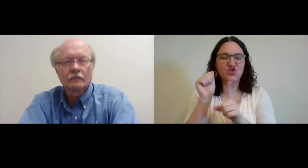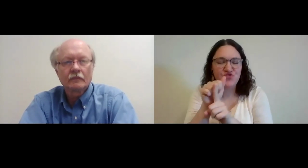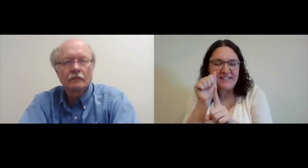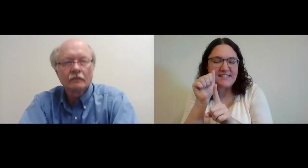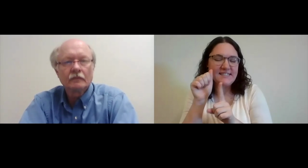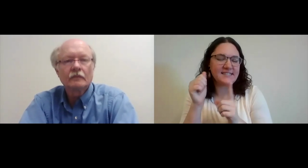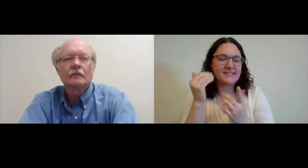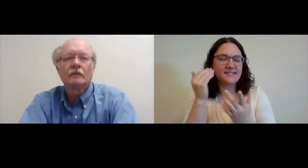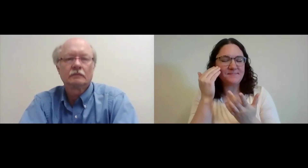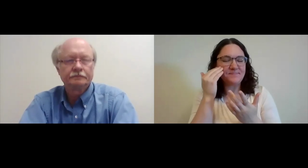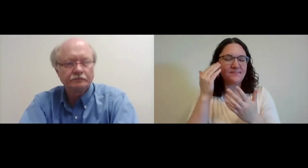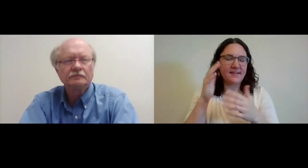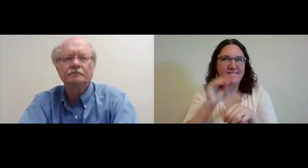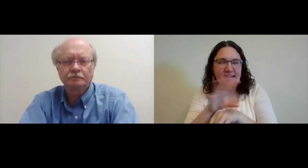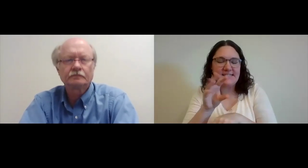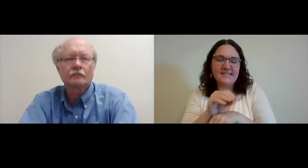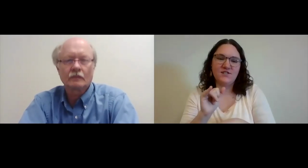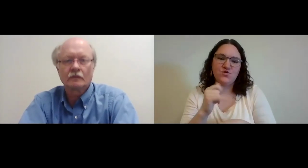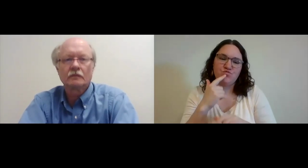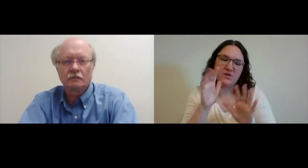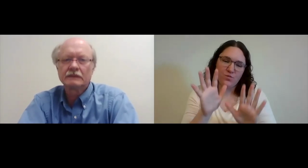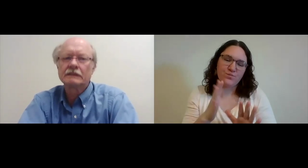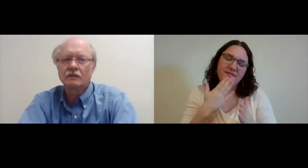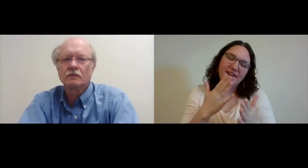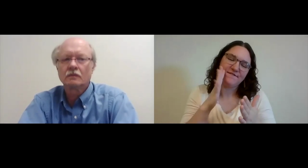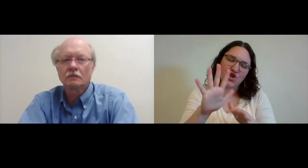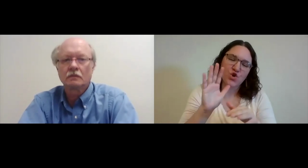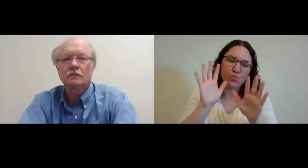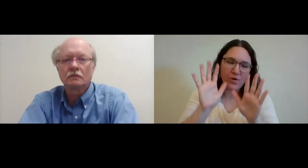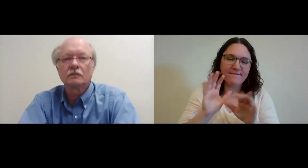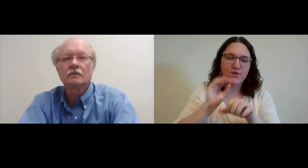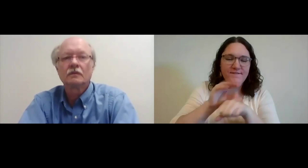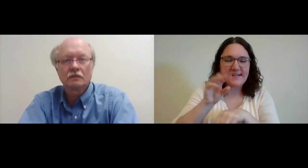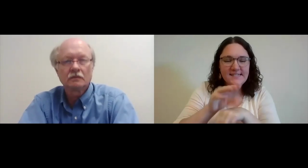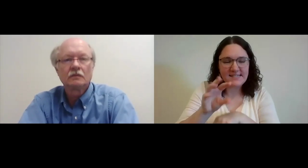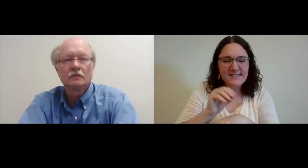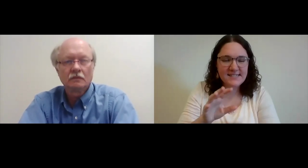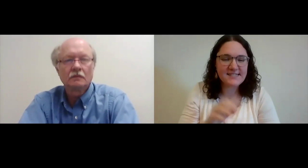lot more involved in it, and if you want more information, please get in touch with me.